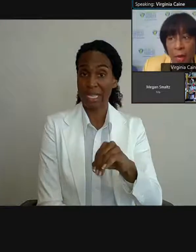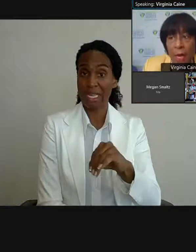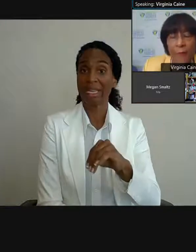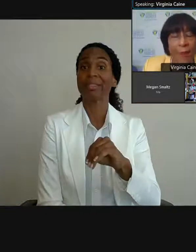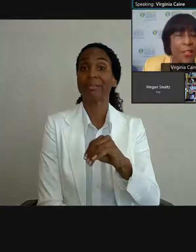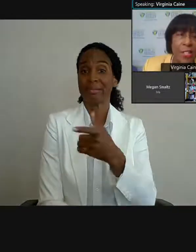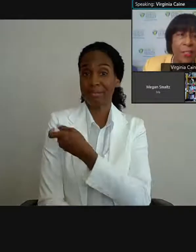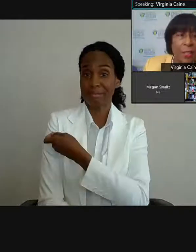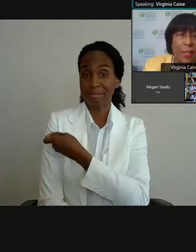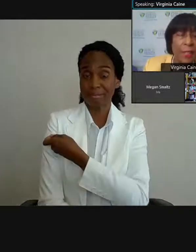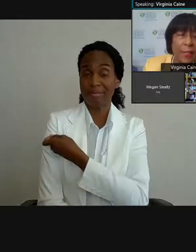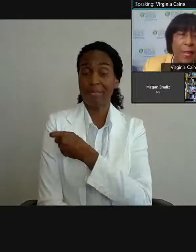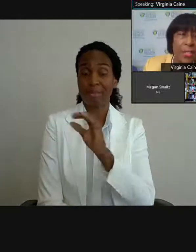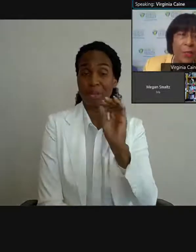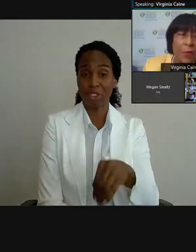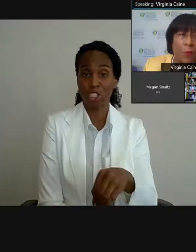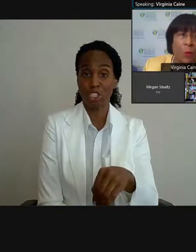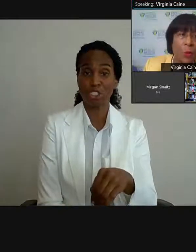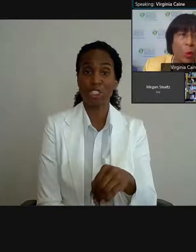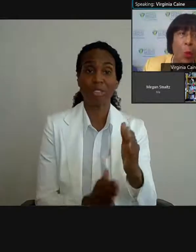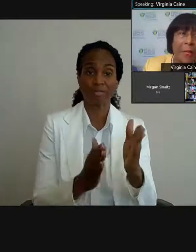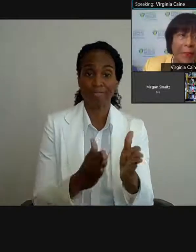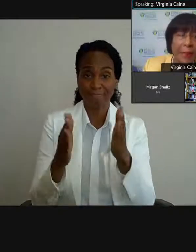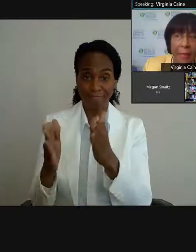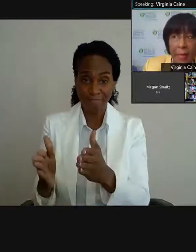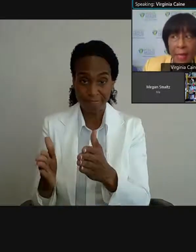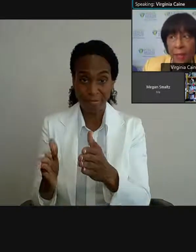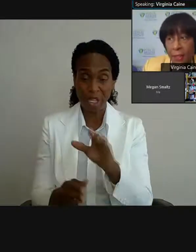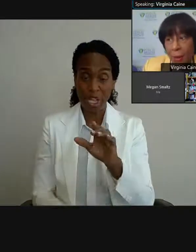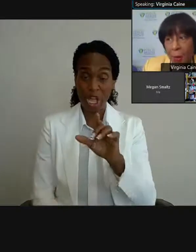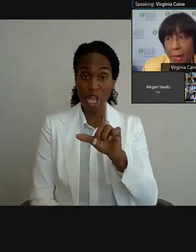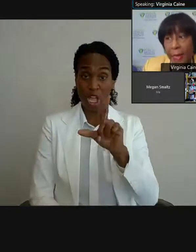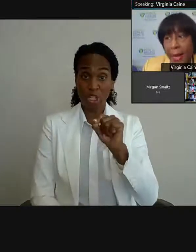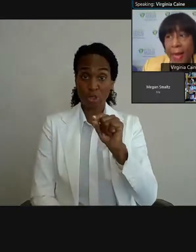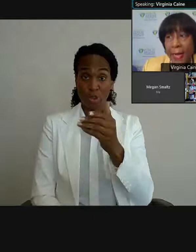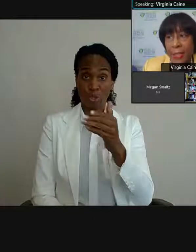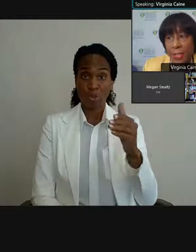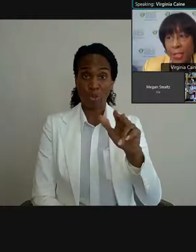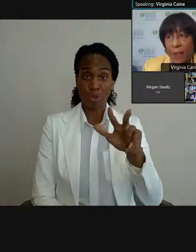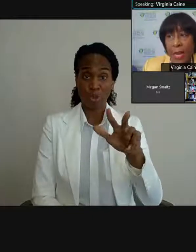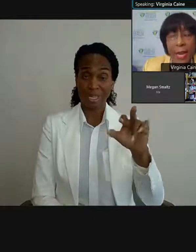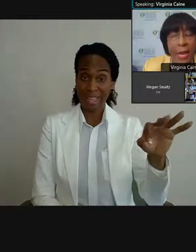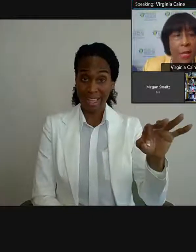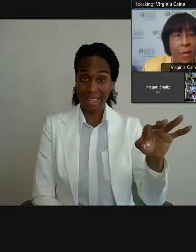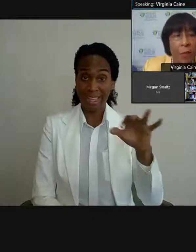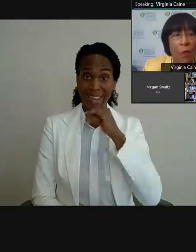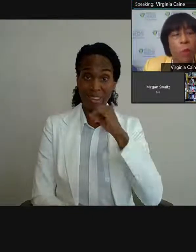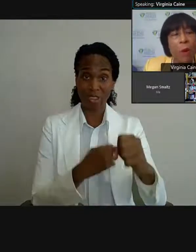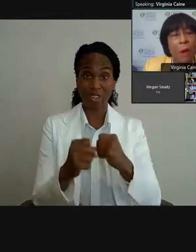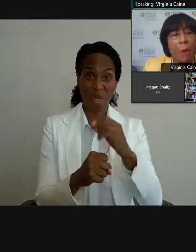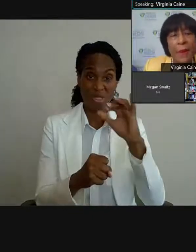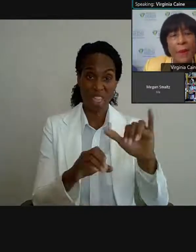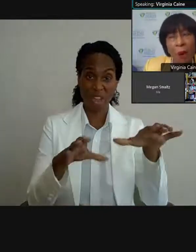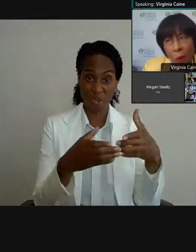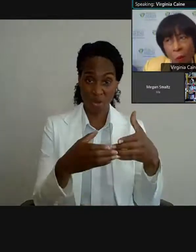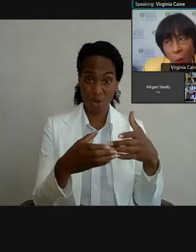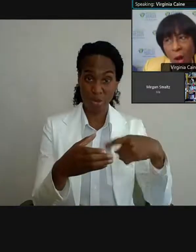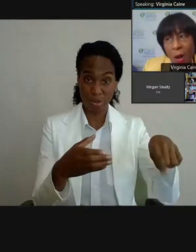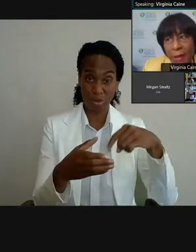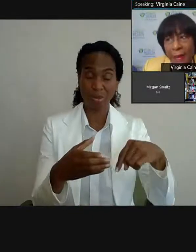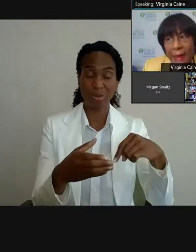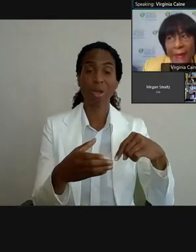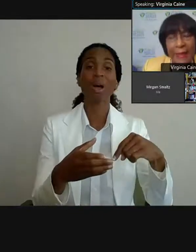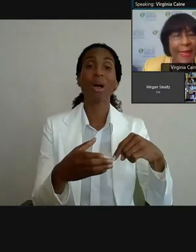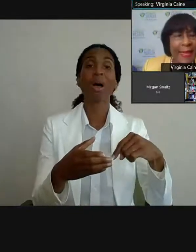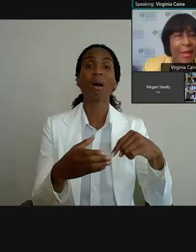rate. And if I just looked at the age group from 20 to 39 years of age, we're probably